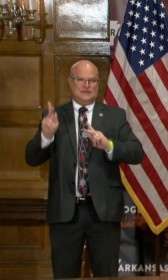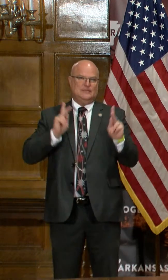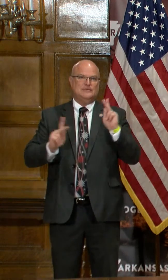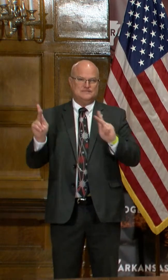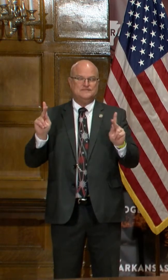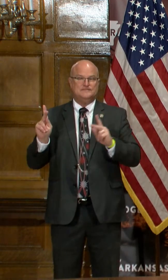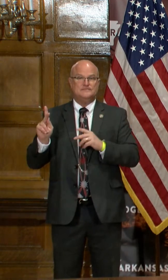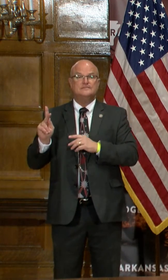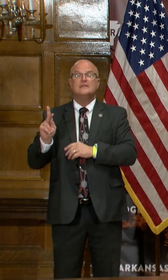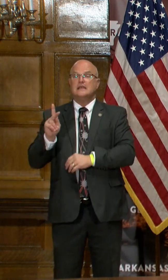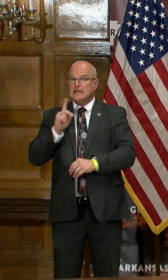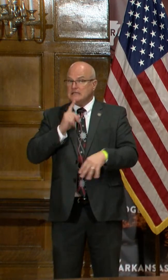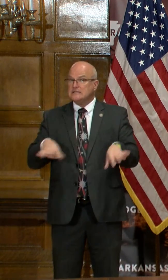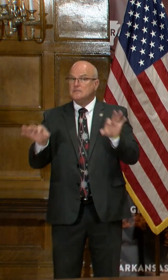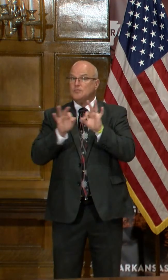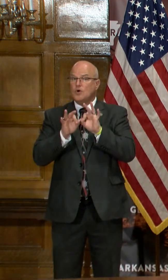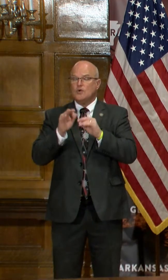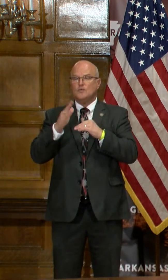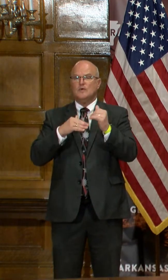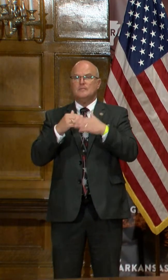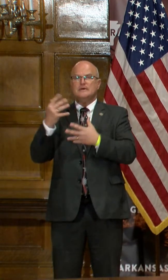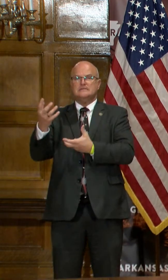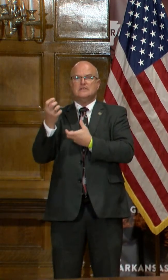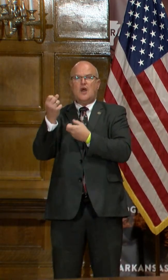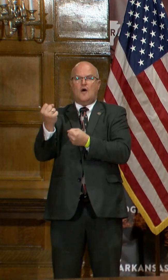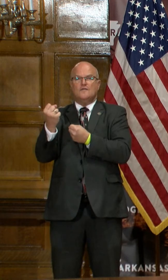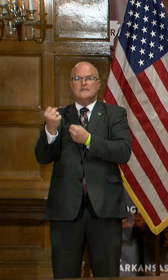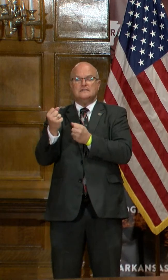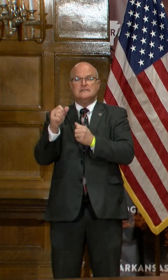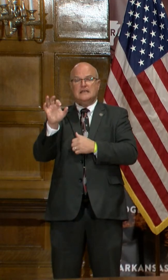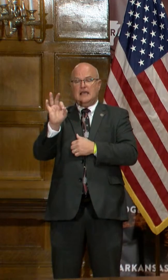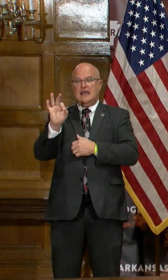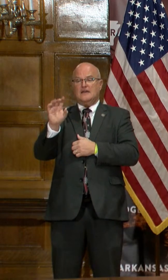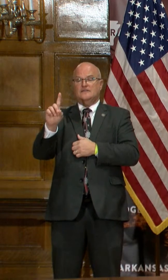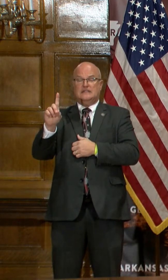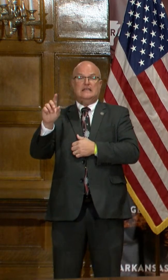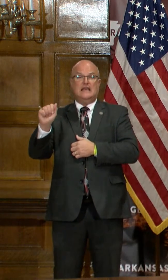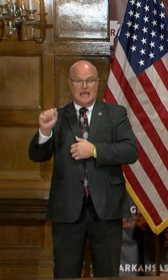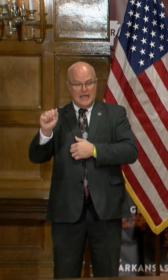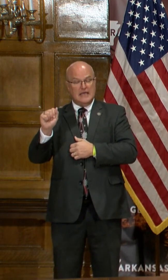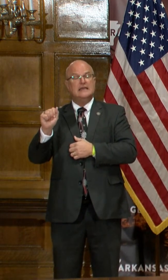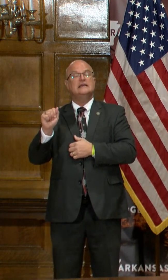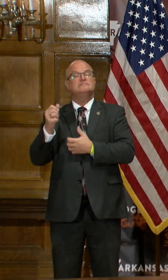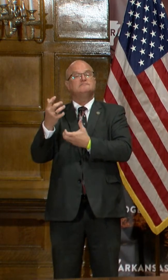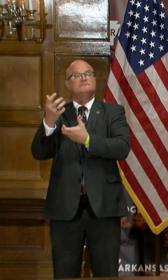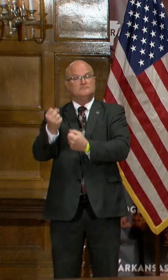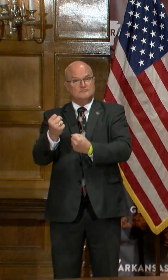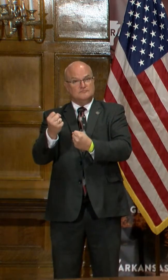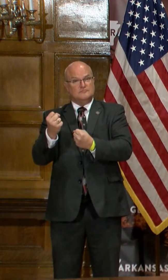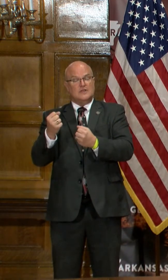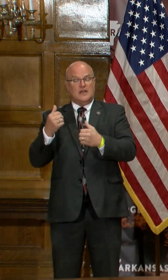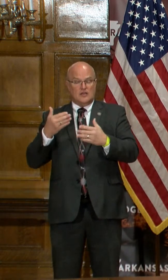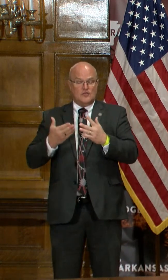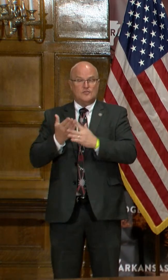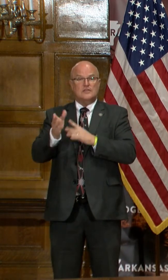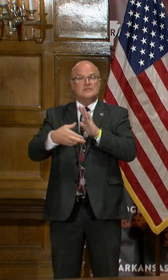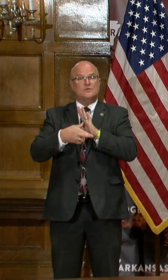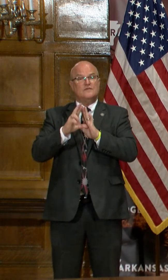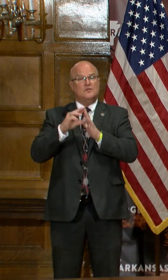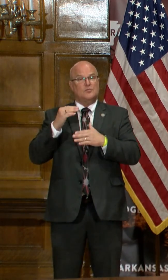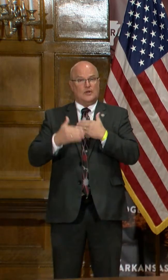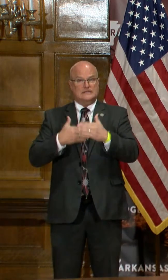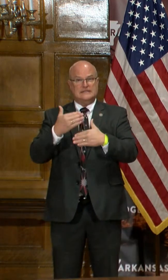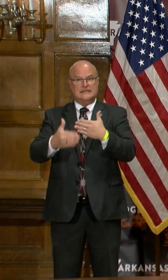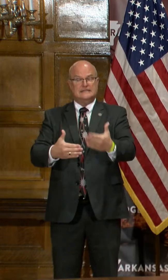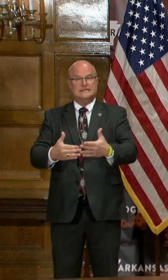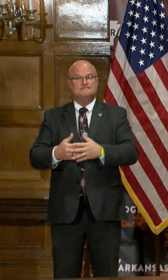It is important that we build confidence in this, and the FDA needs to build confidence as they go through this review